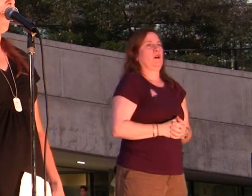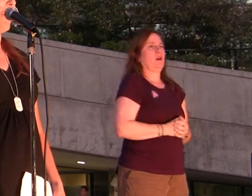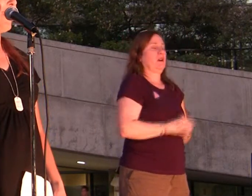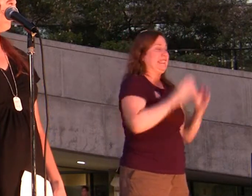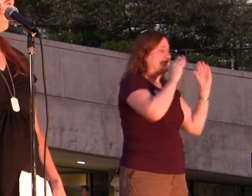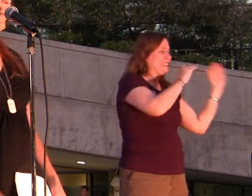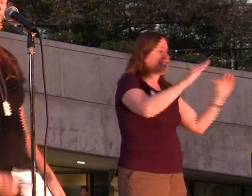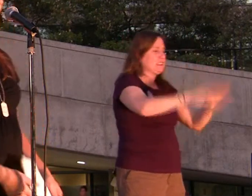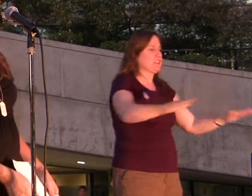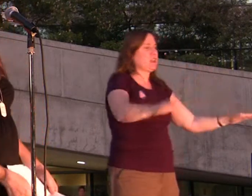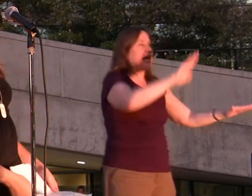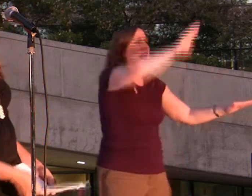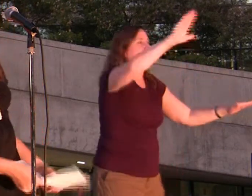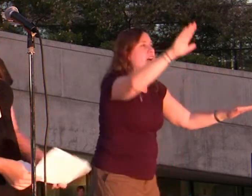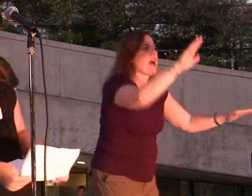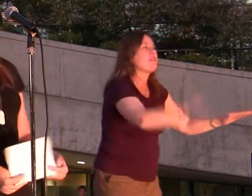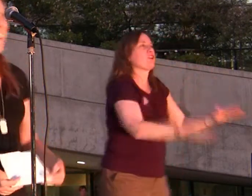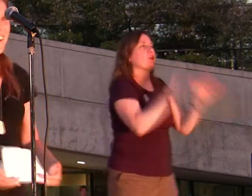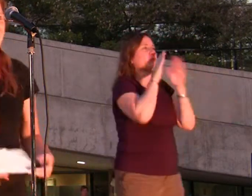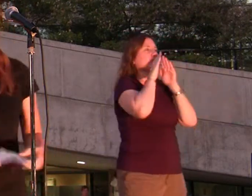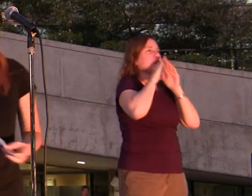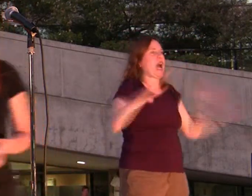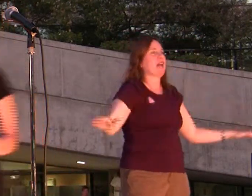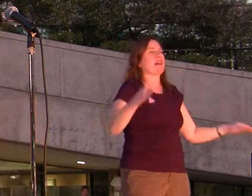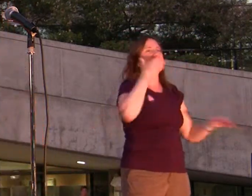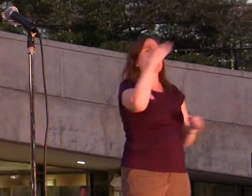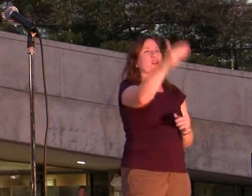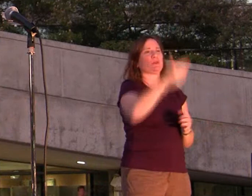be silent. Thank you.